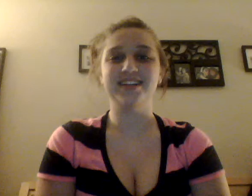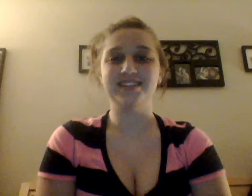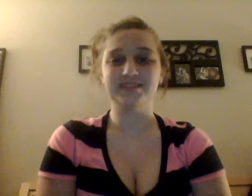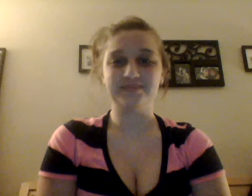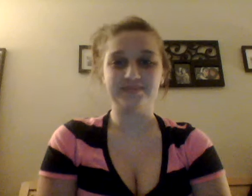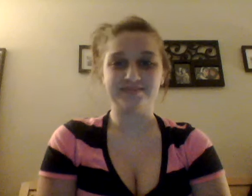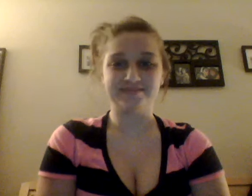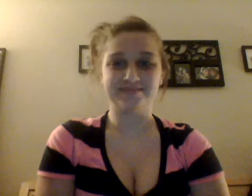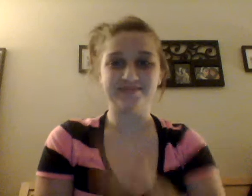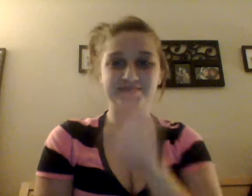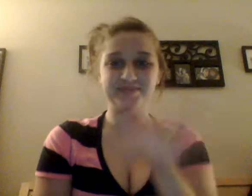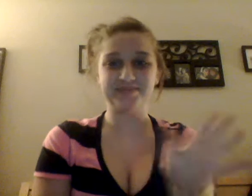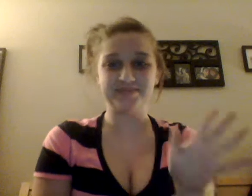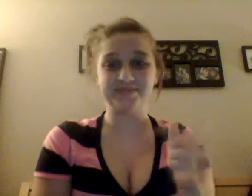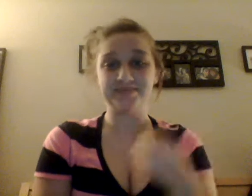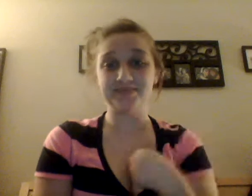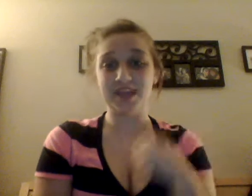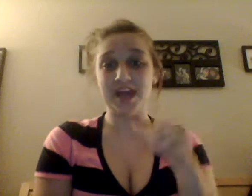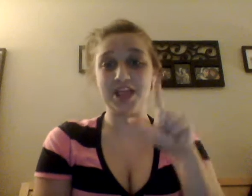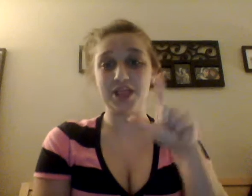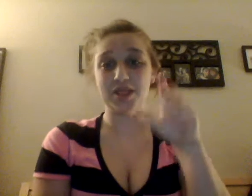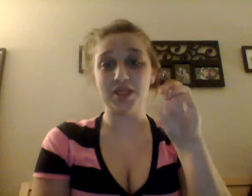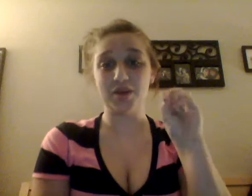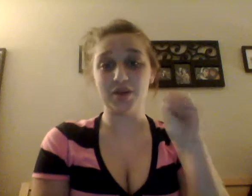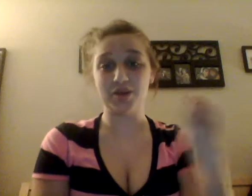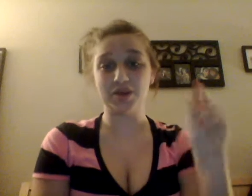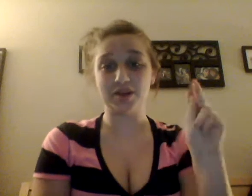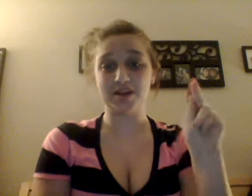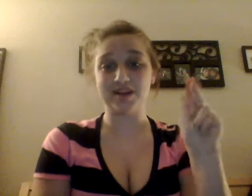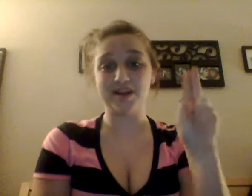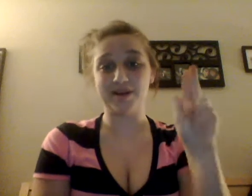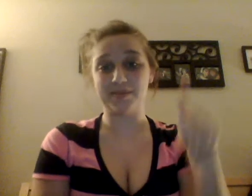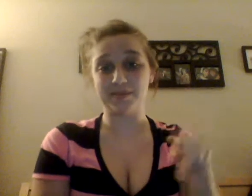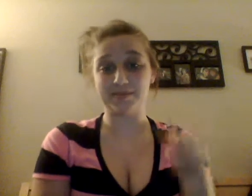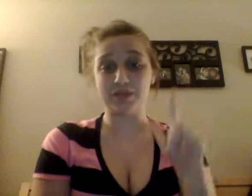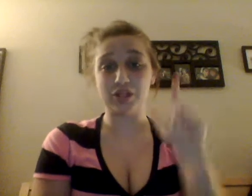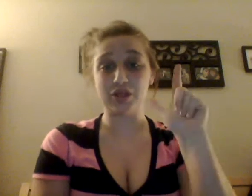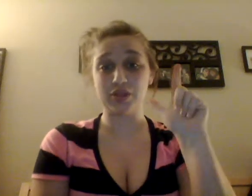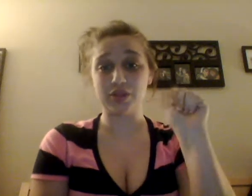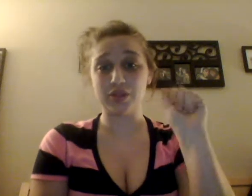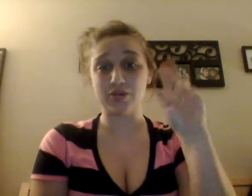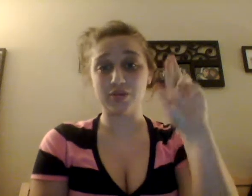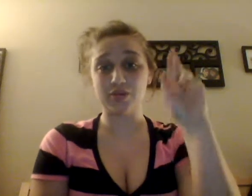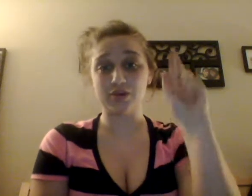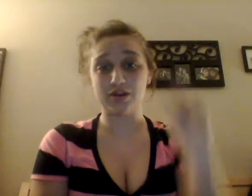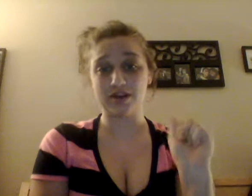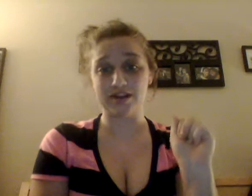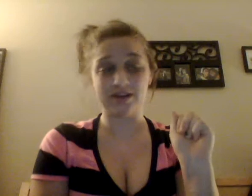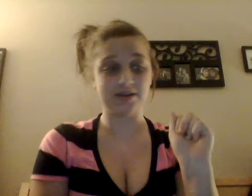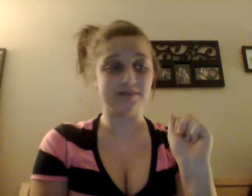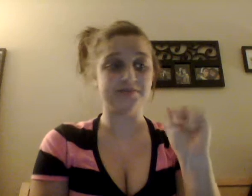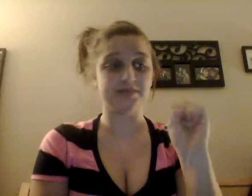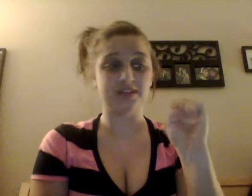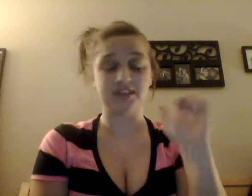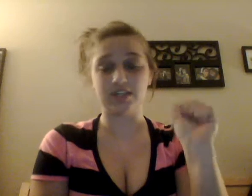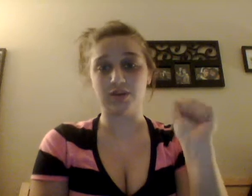The total and total of the sacred and ancient rest of the world. Sparta awaited